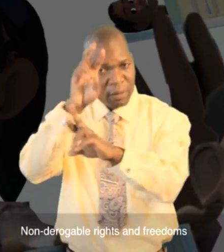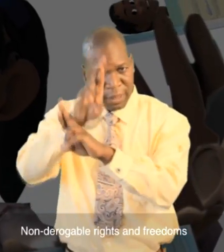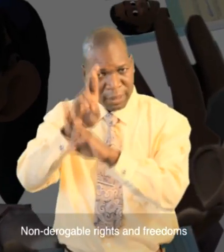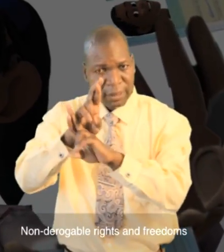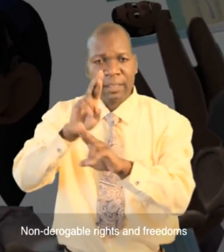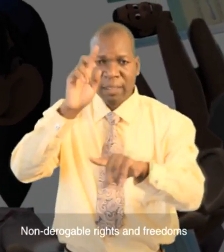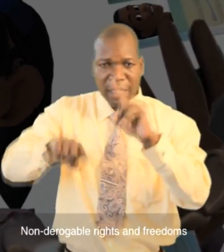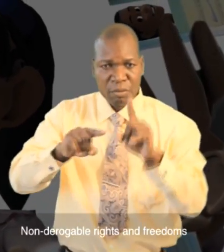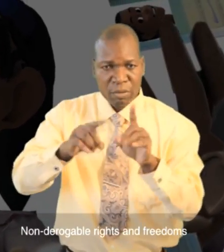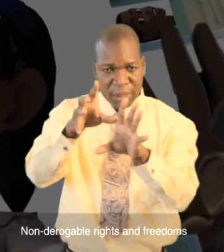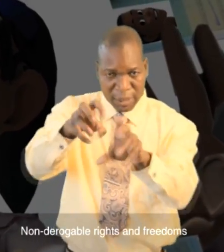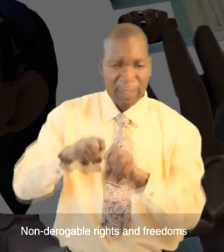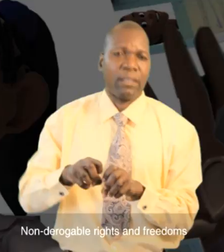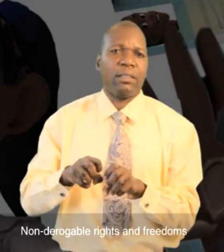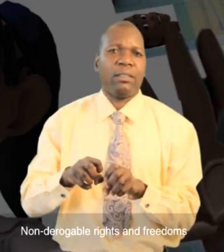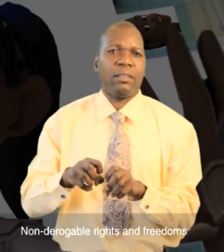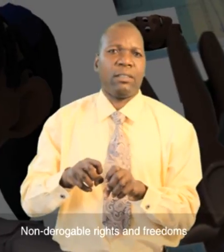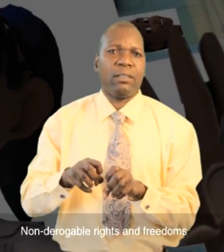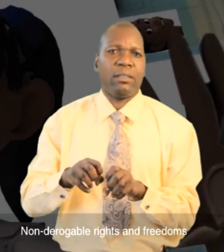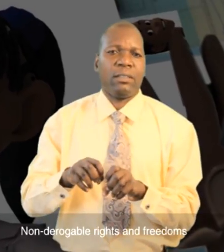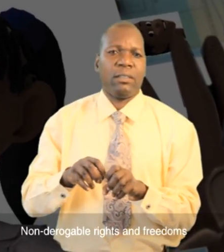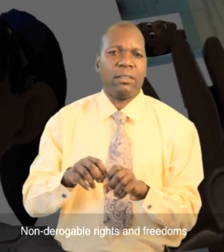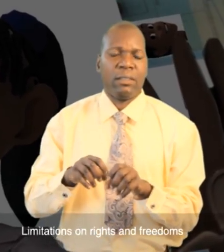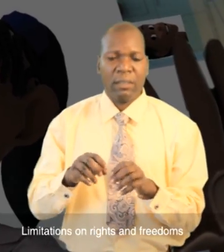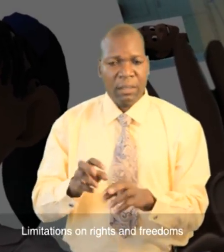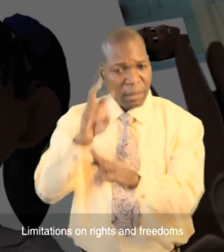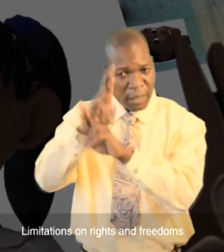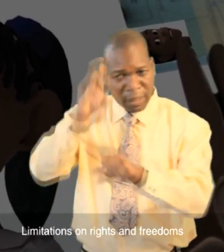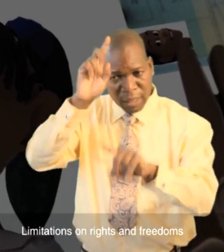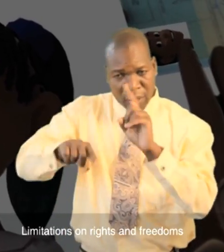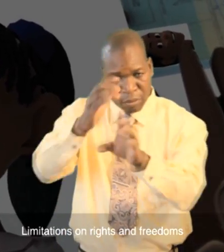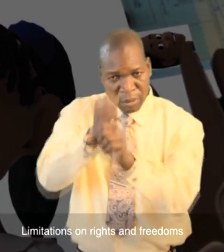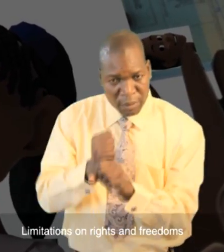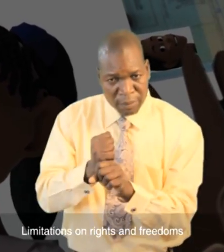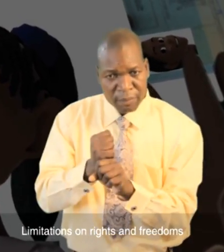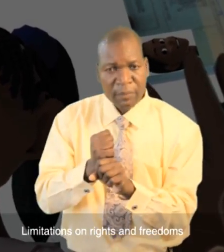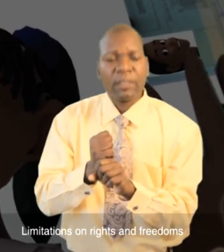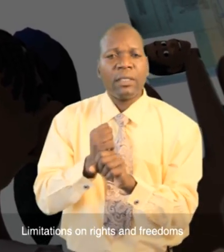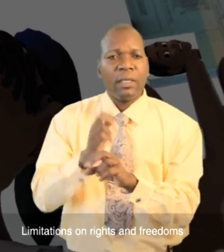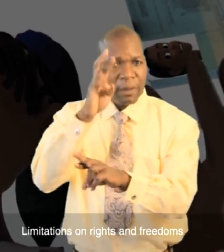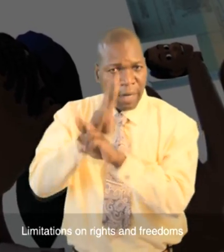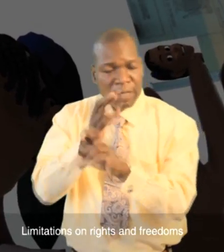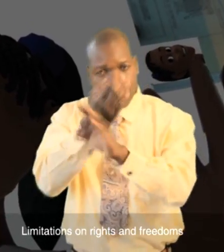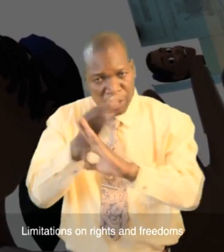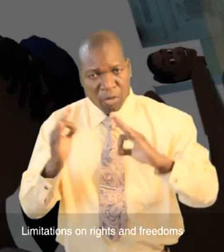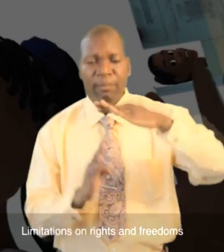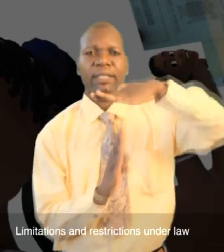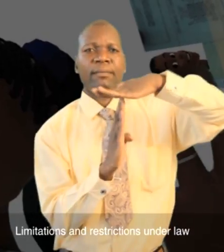Non-derogable rights and freedoms. Limitations on rights and freedoms.